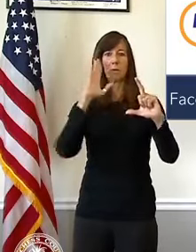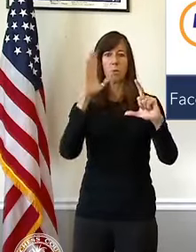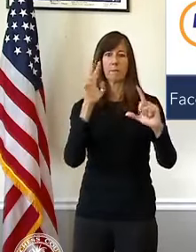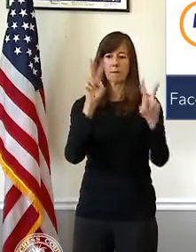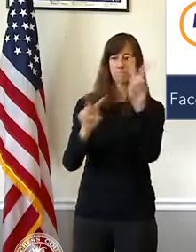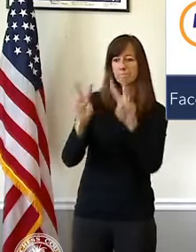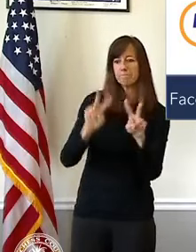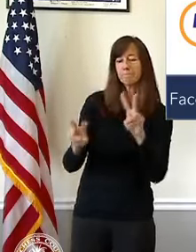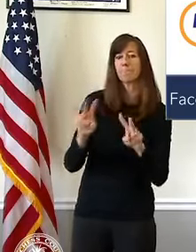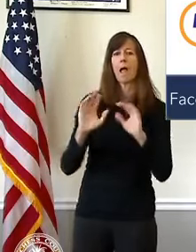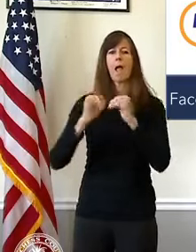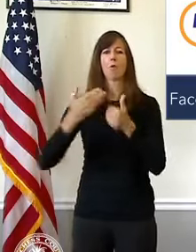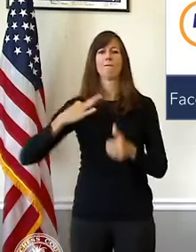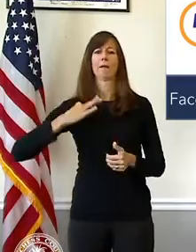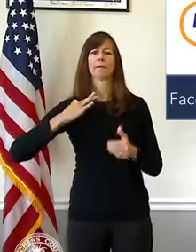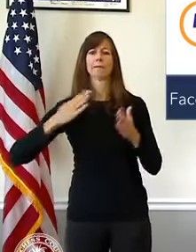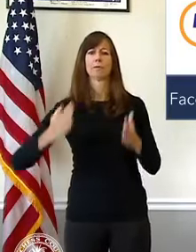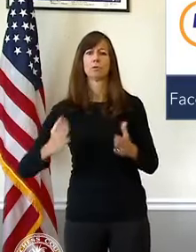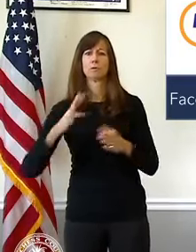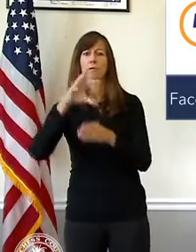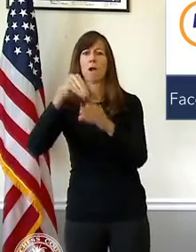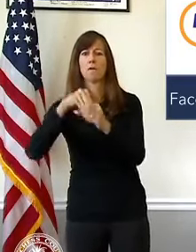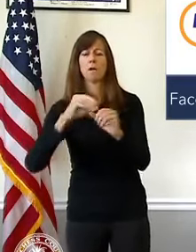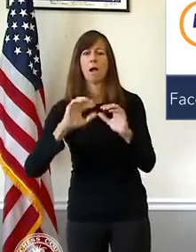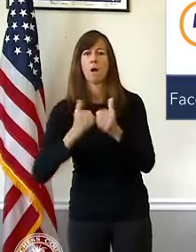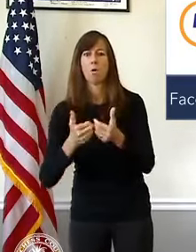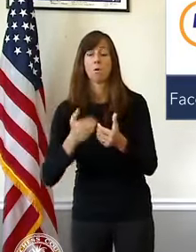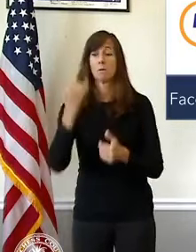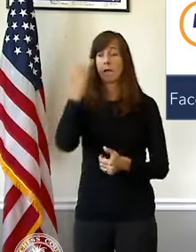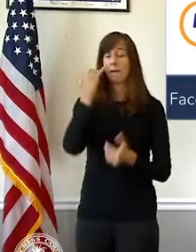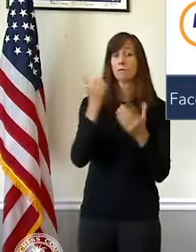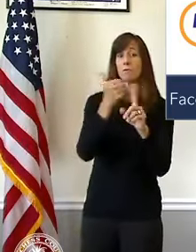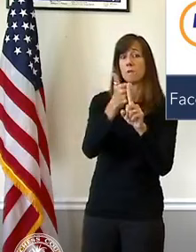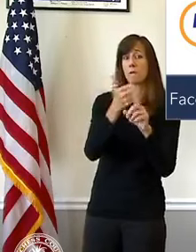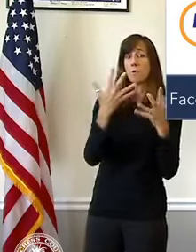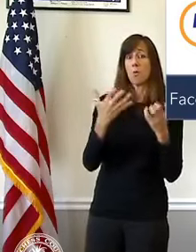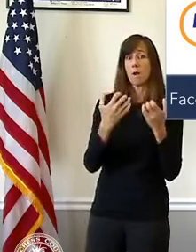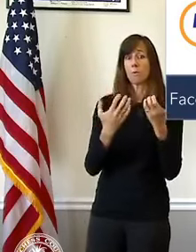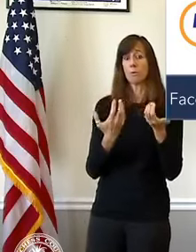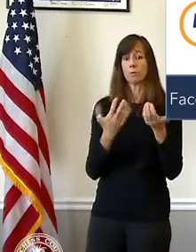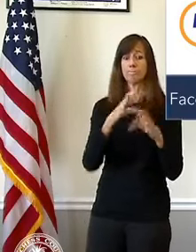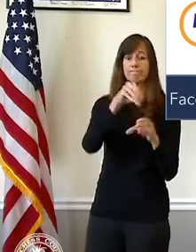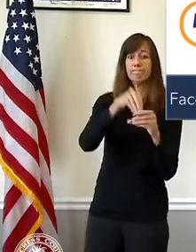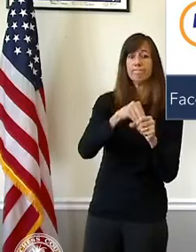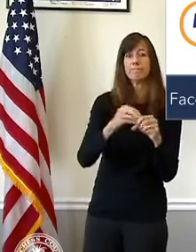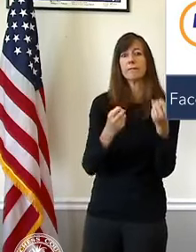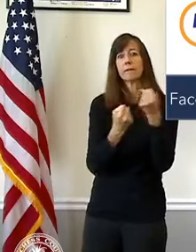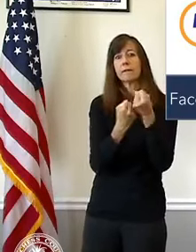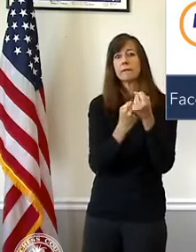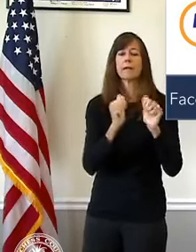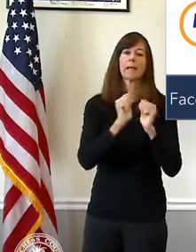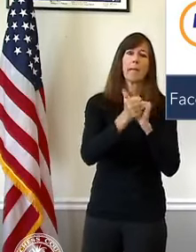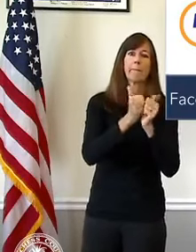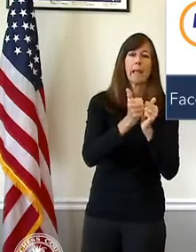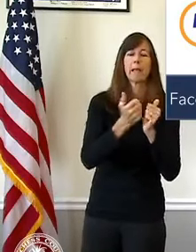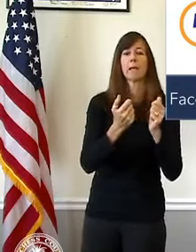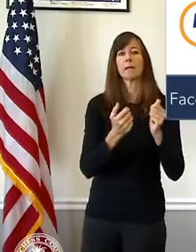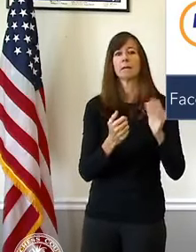campaign or some committee, you'll have to do that locally. You can simply reach out to an